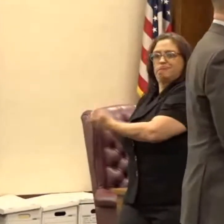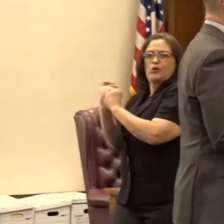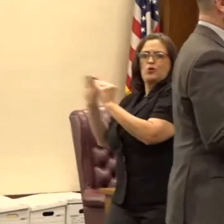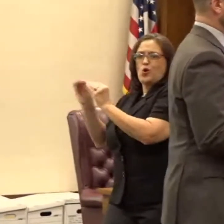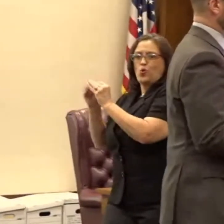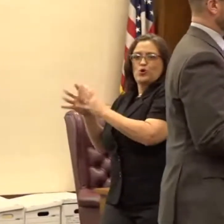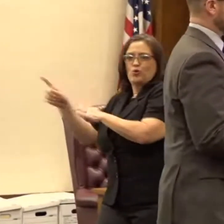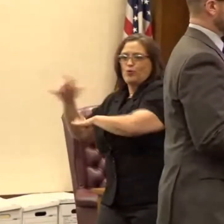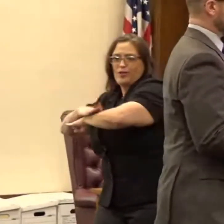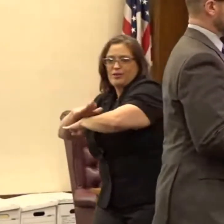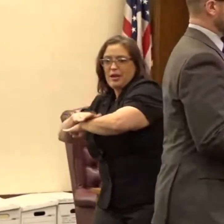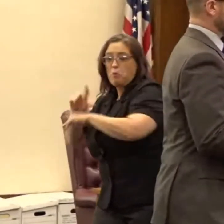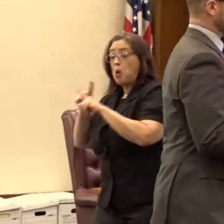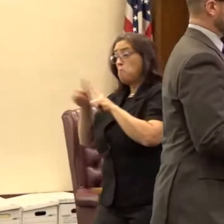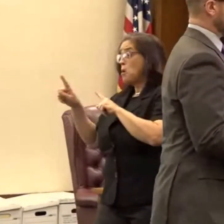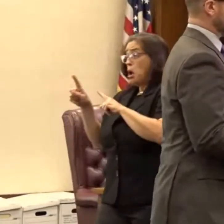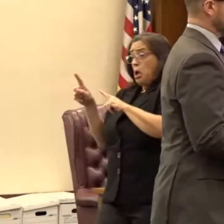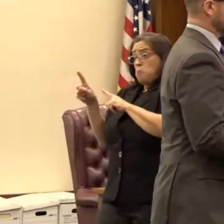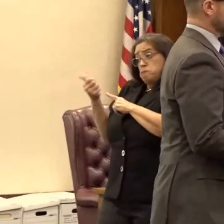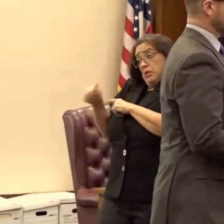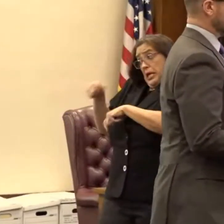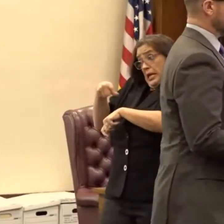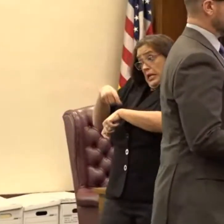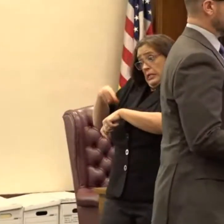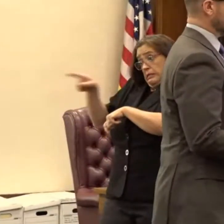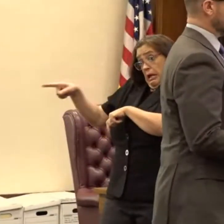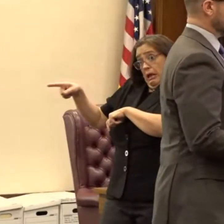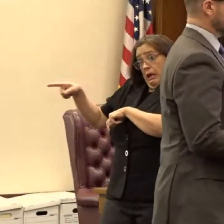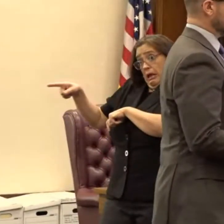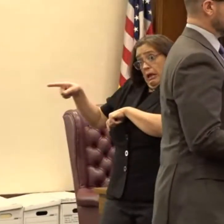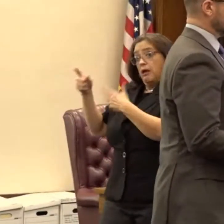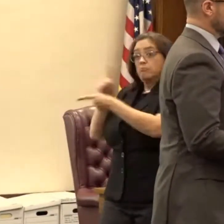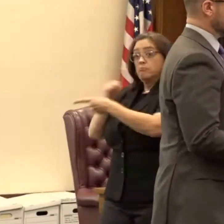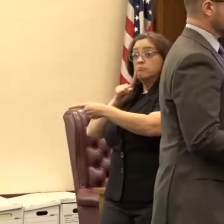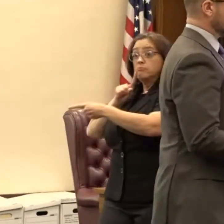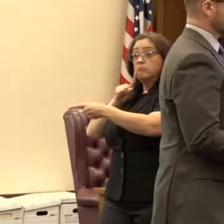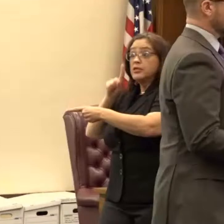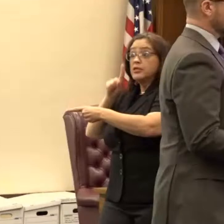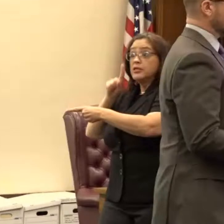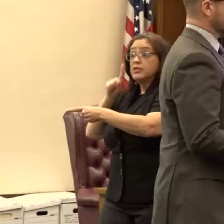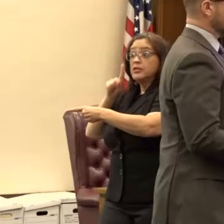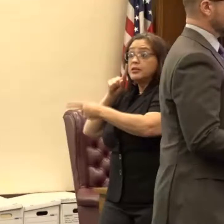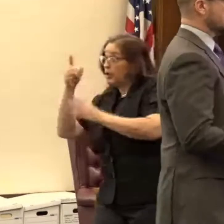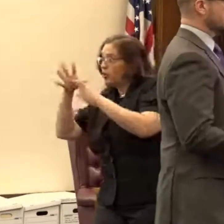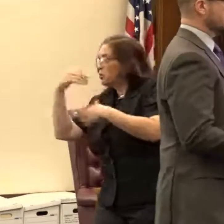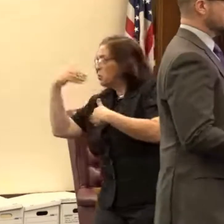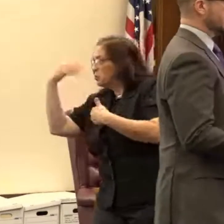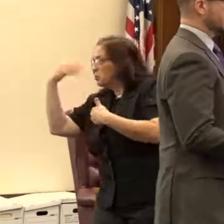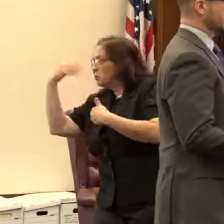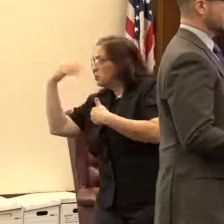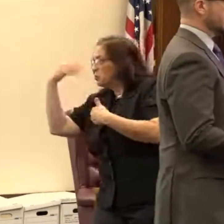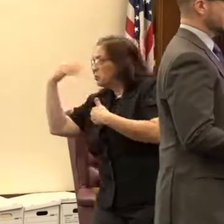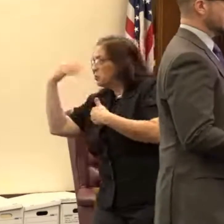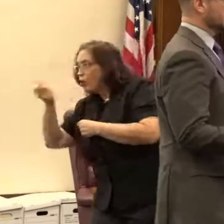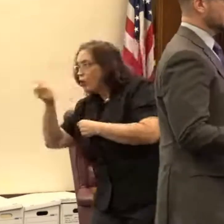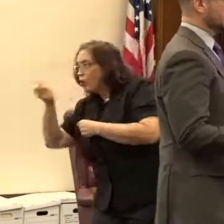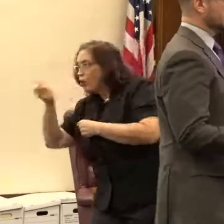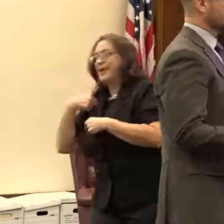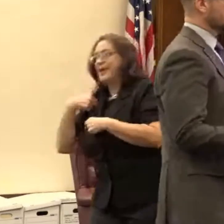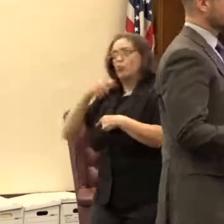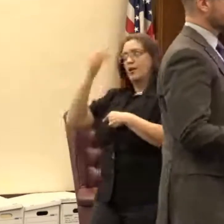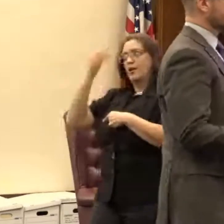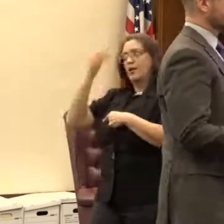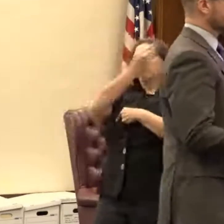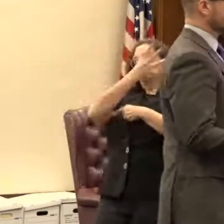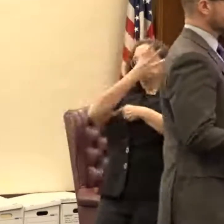can say if they're not understanding directly to the interpreter, and then we would have to inform the court. So that's happened with you before,